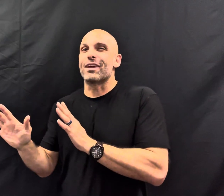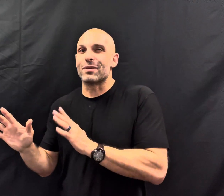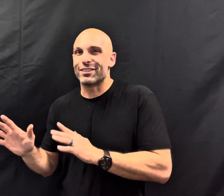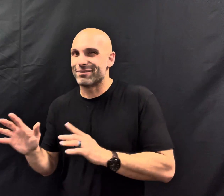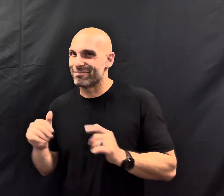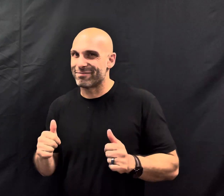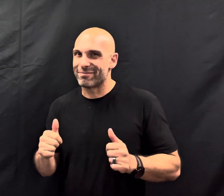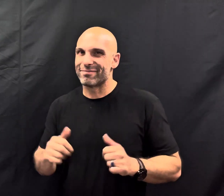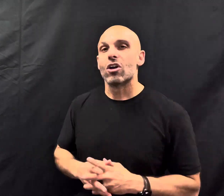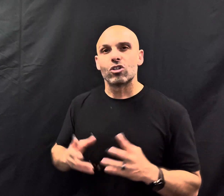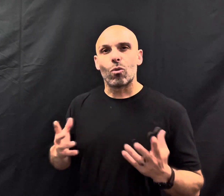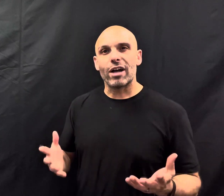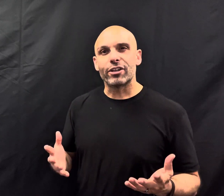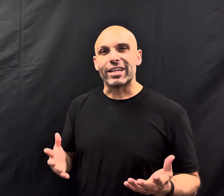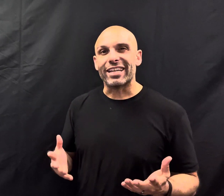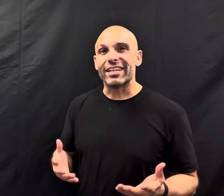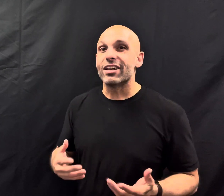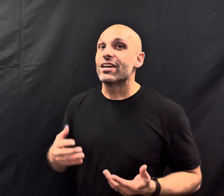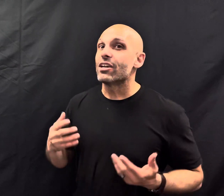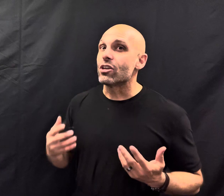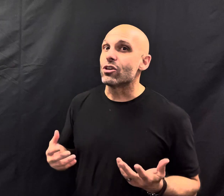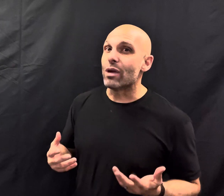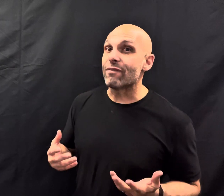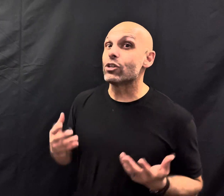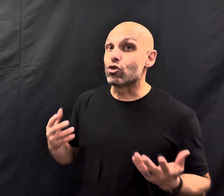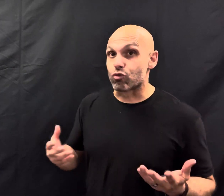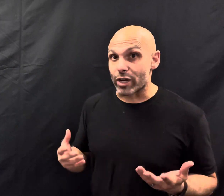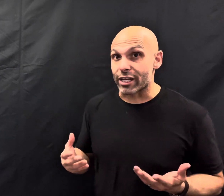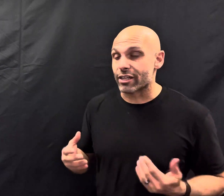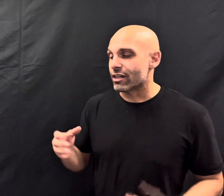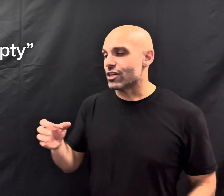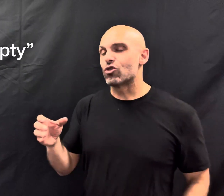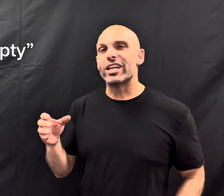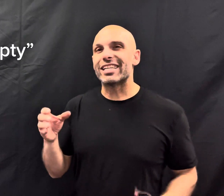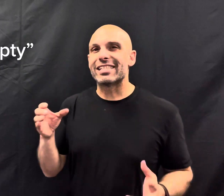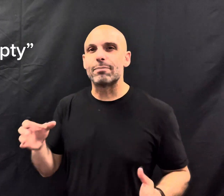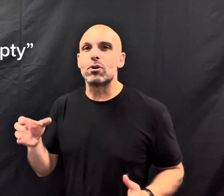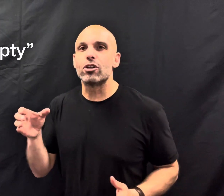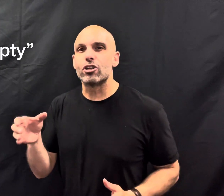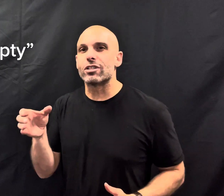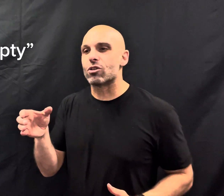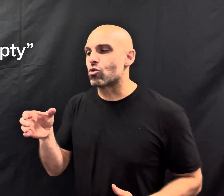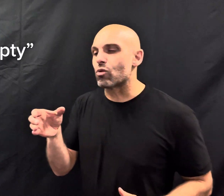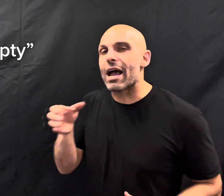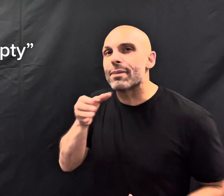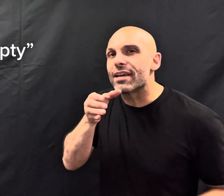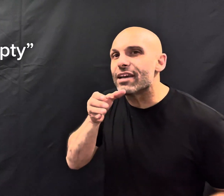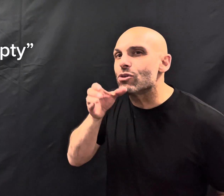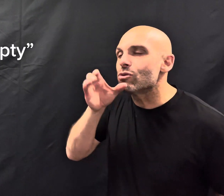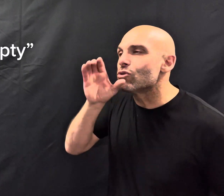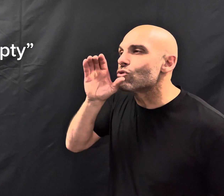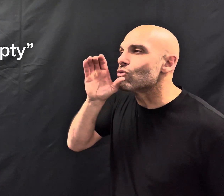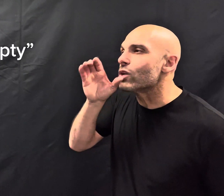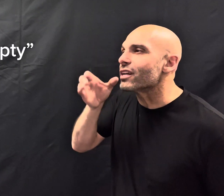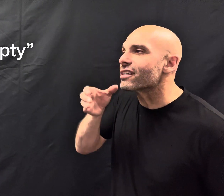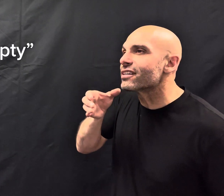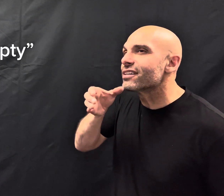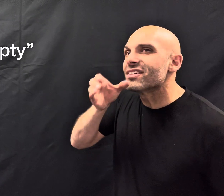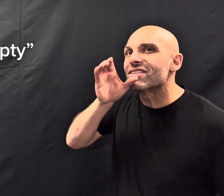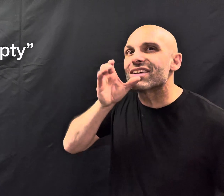language. So while you're eating, you have a drink. A drink is simple. You just grab it and you drink. That's